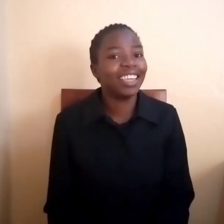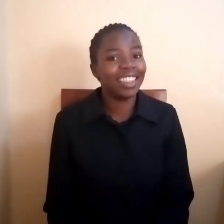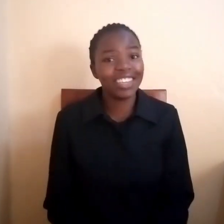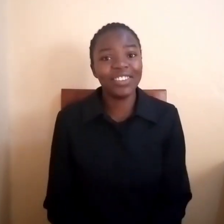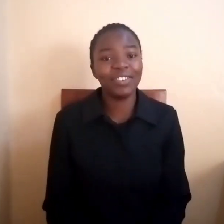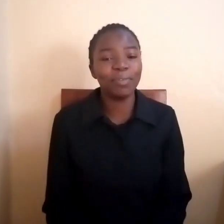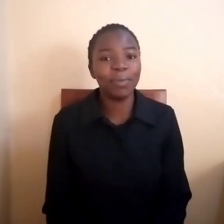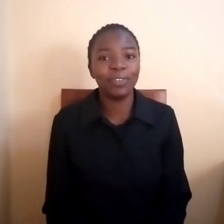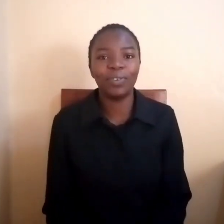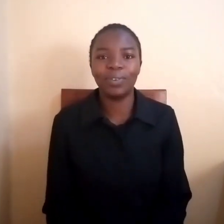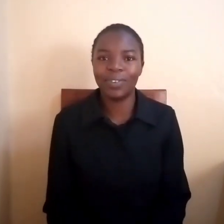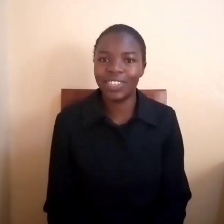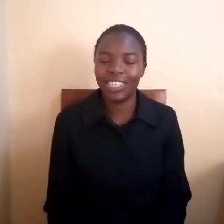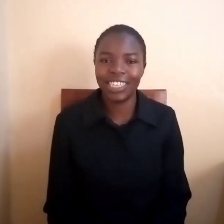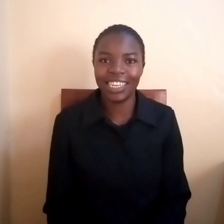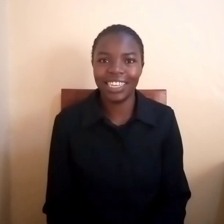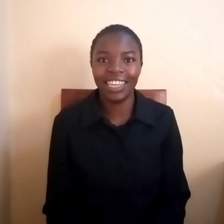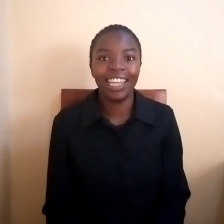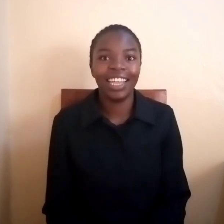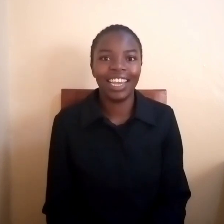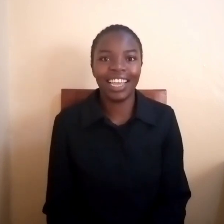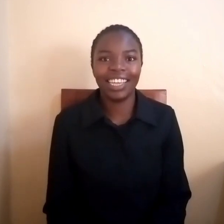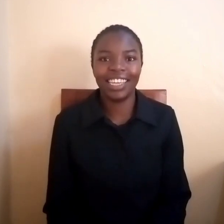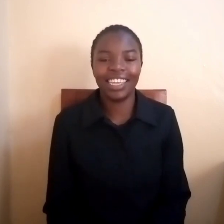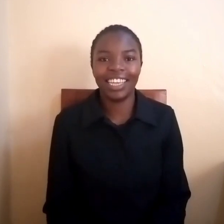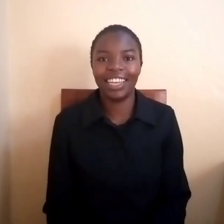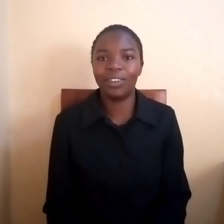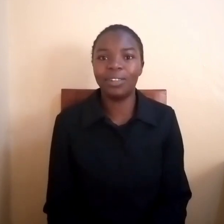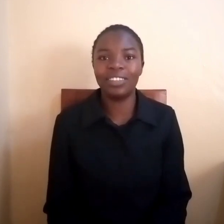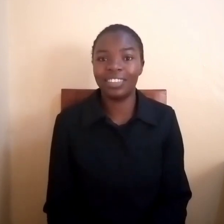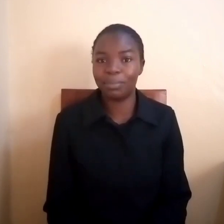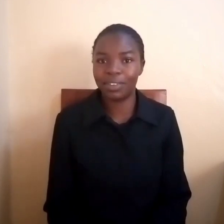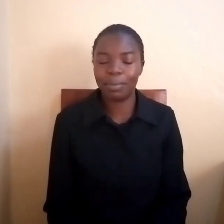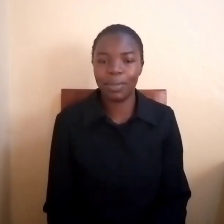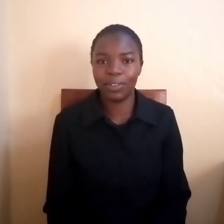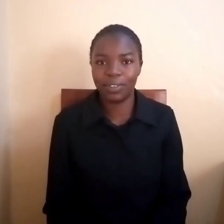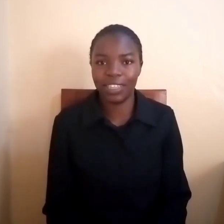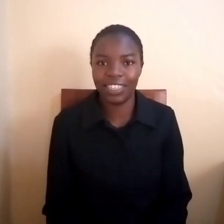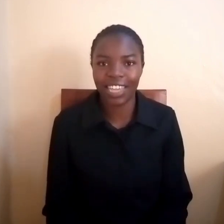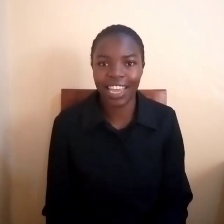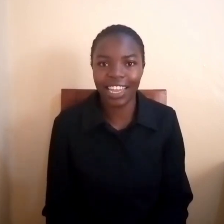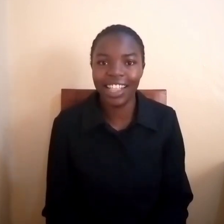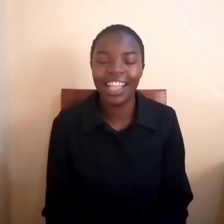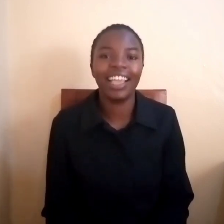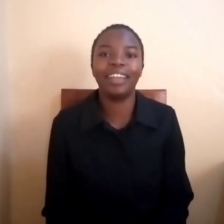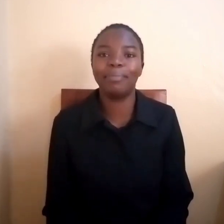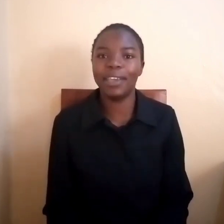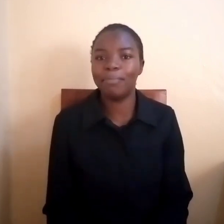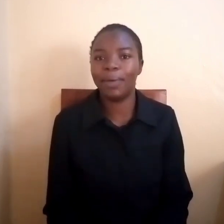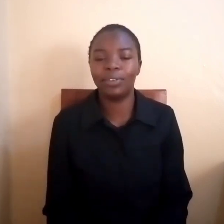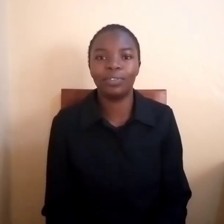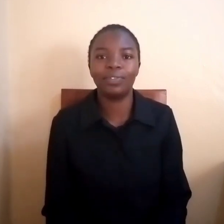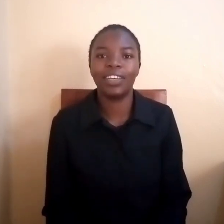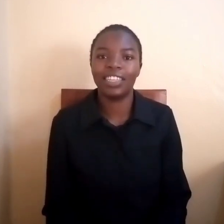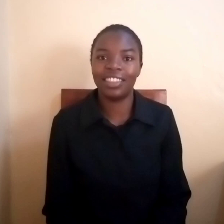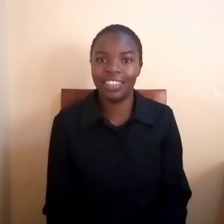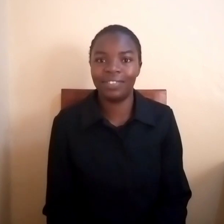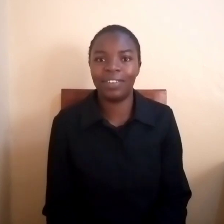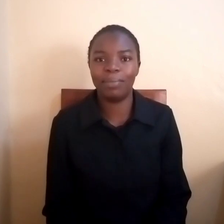Thank you so much for watching, liking, and also subscribing to this channel and being part of this